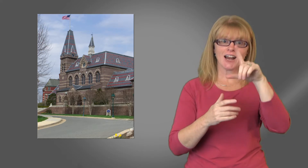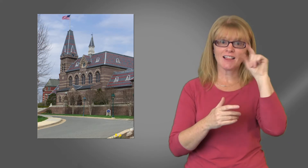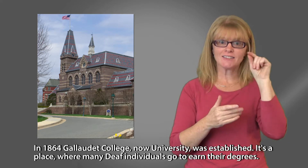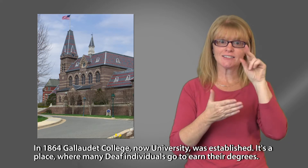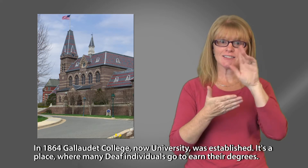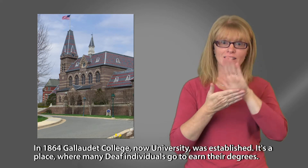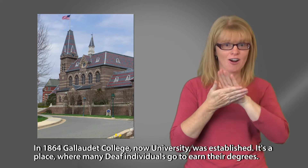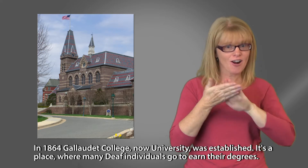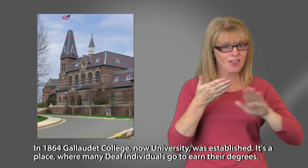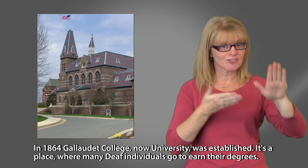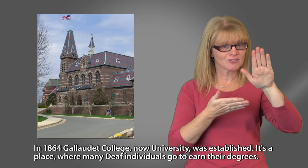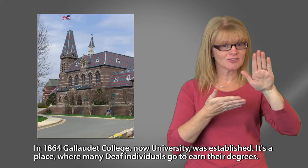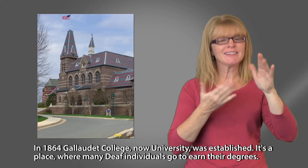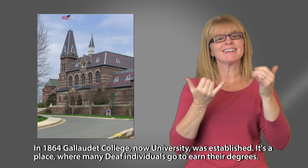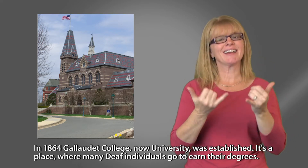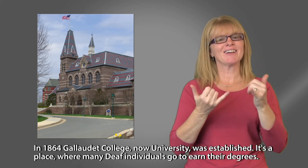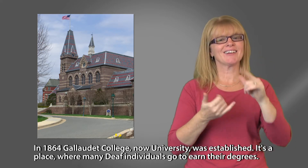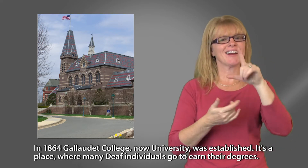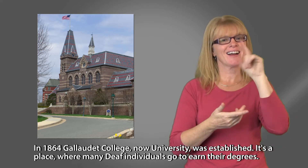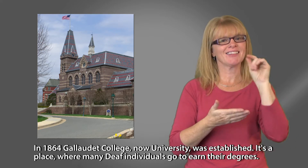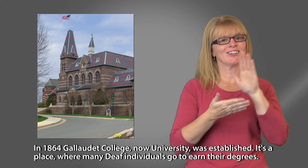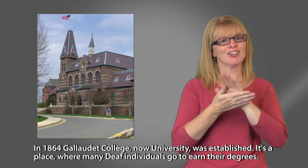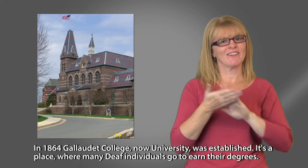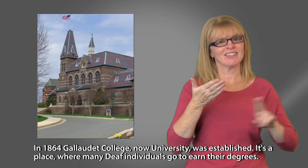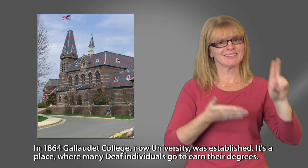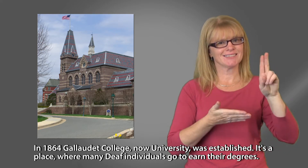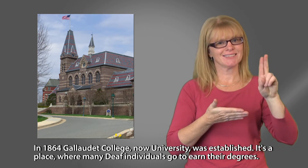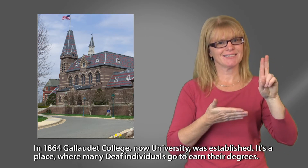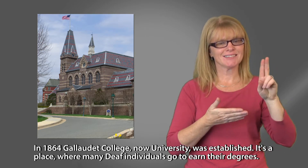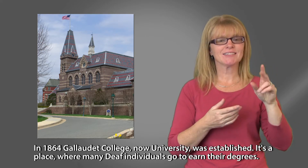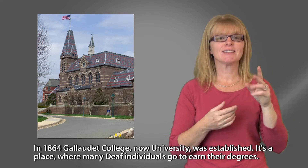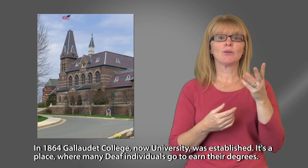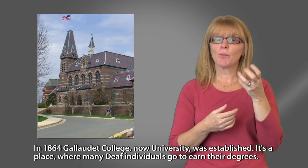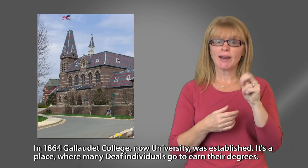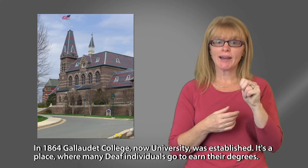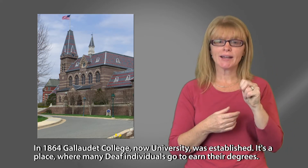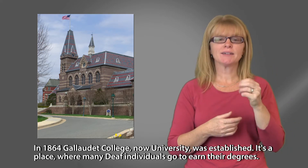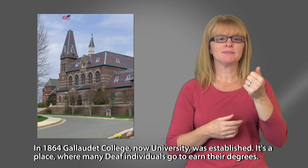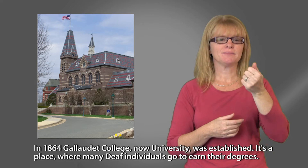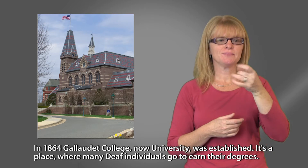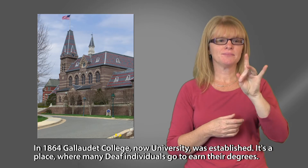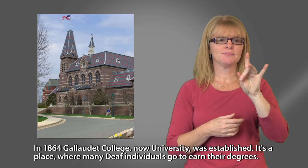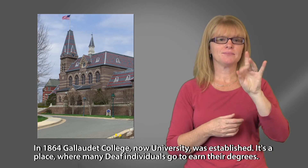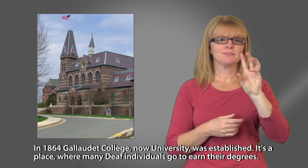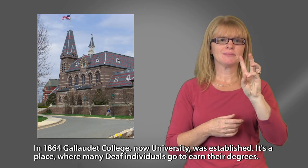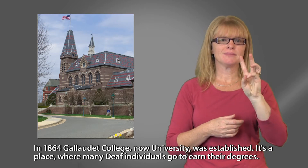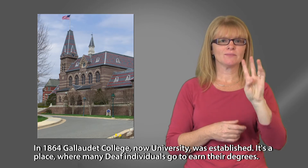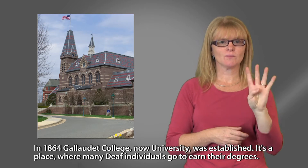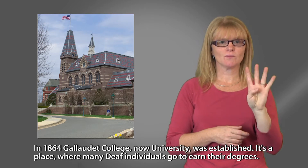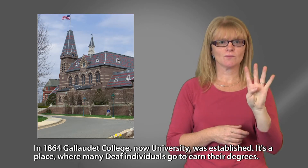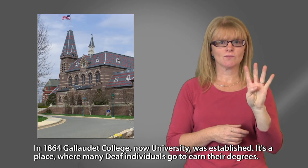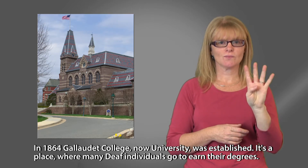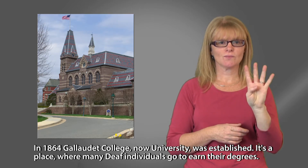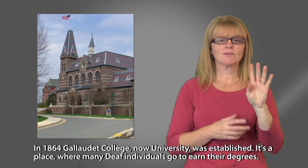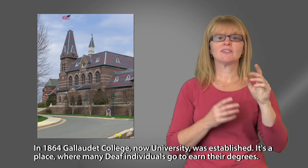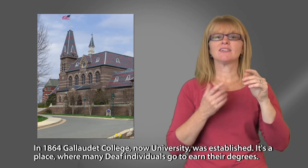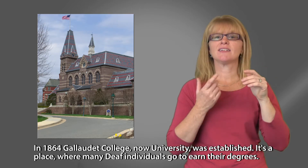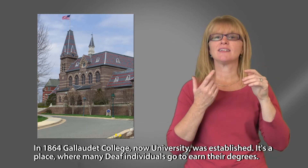In 1864, Gallaudet College, now University, was established. It's a place where many Deaf